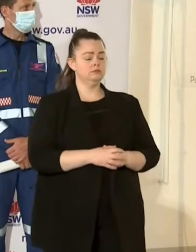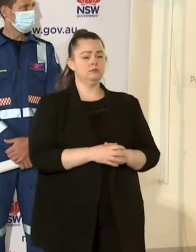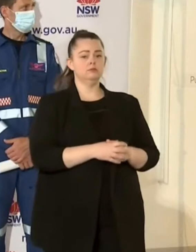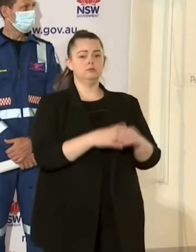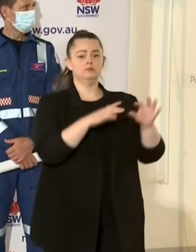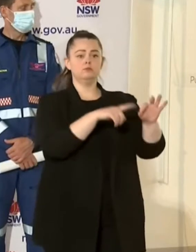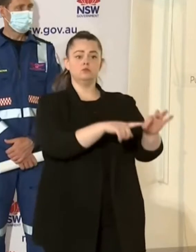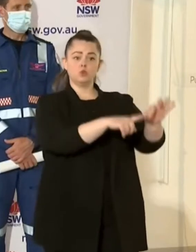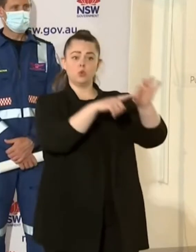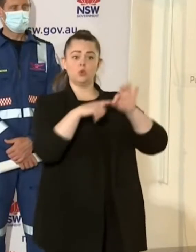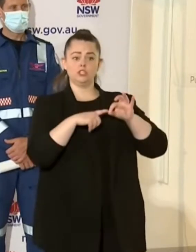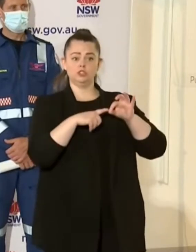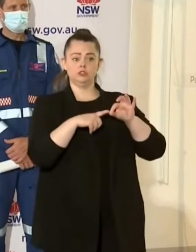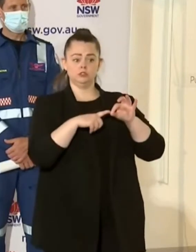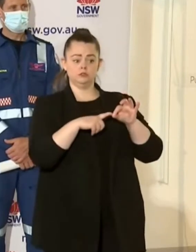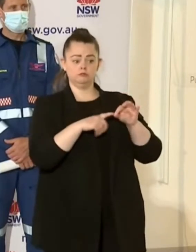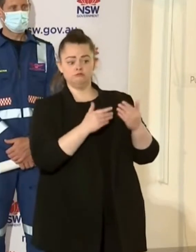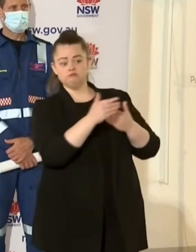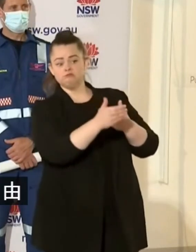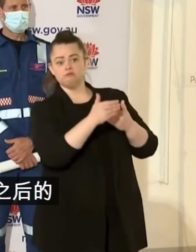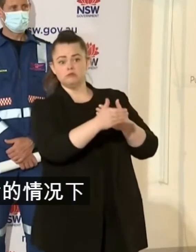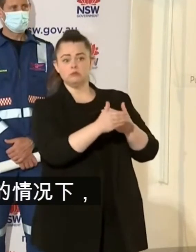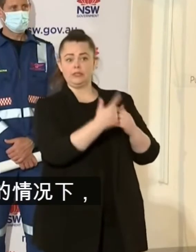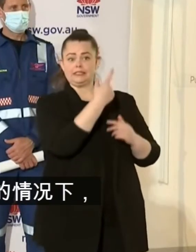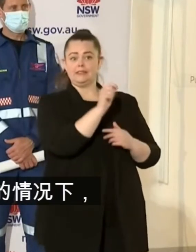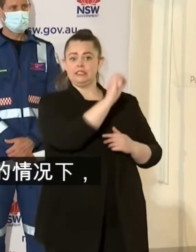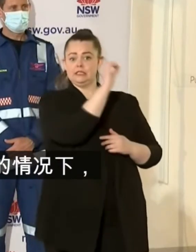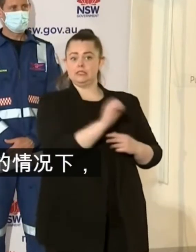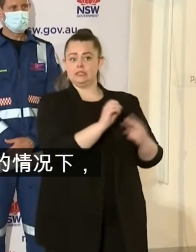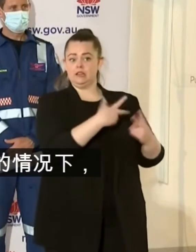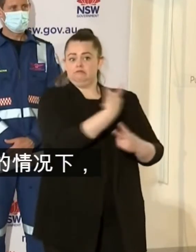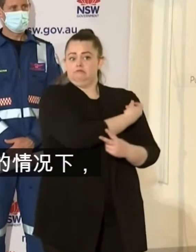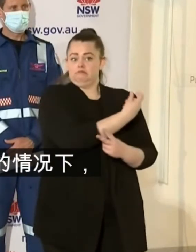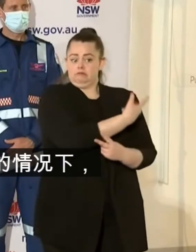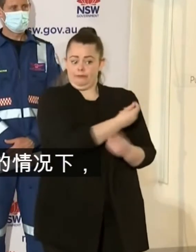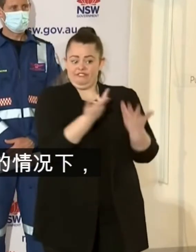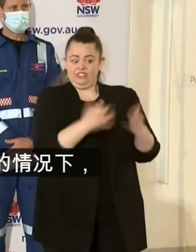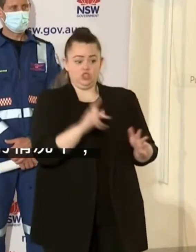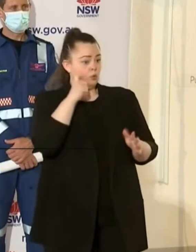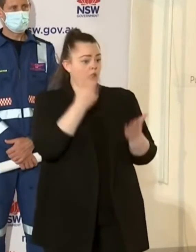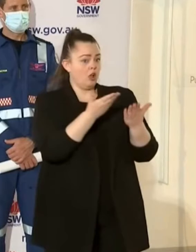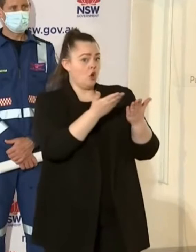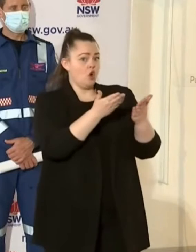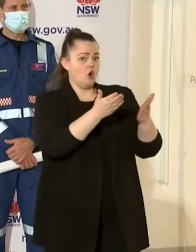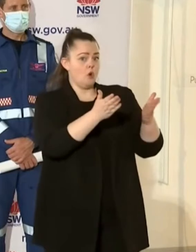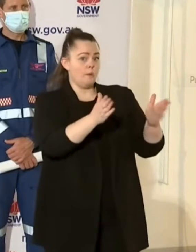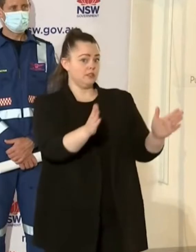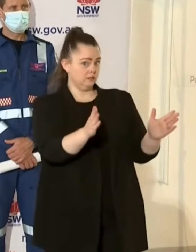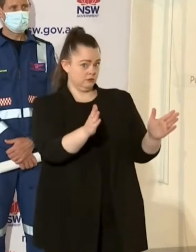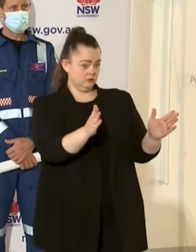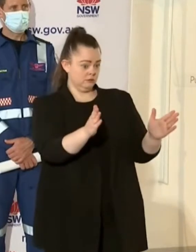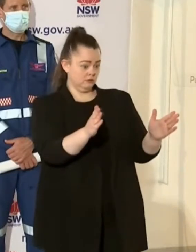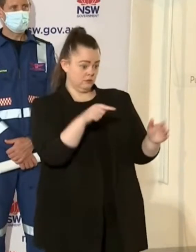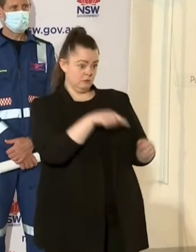Freedom Day where a COVID positive person has been at a business, will those close contacts for that person still be required